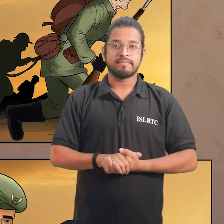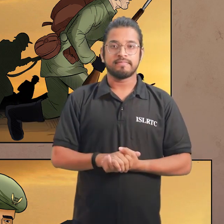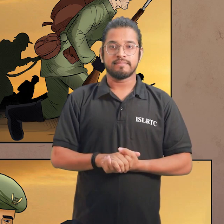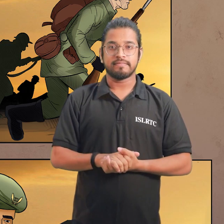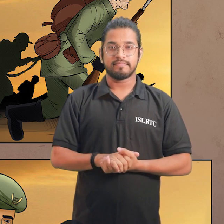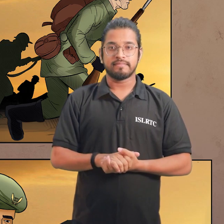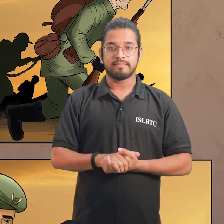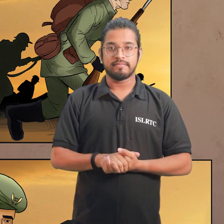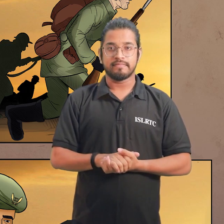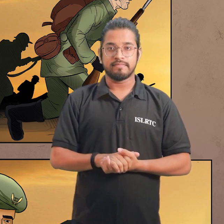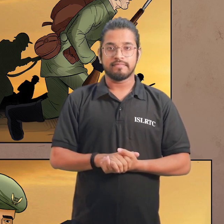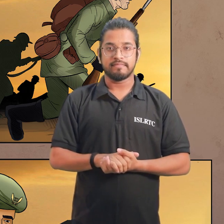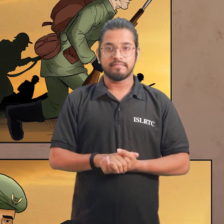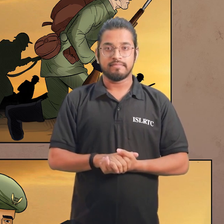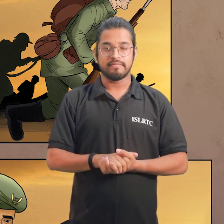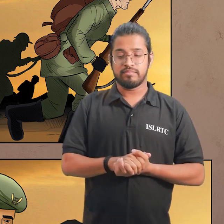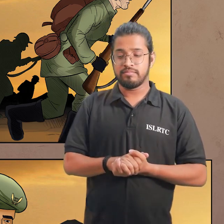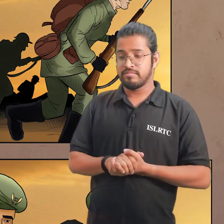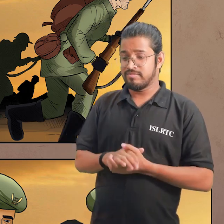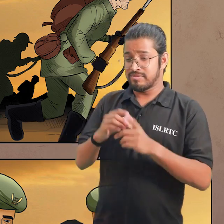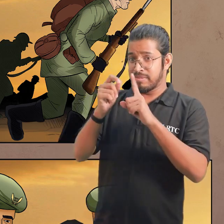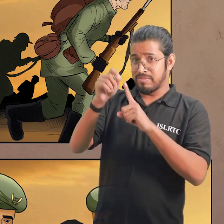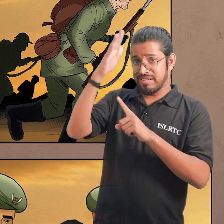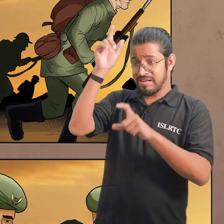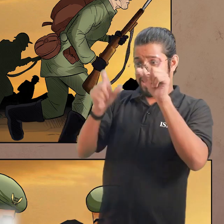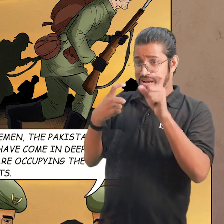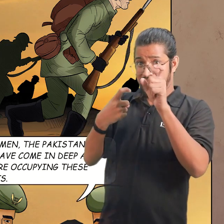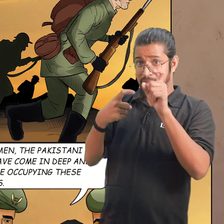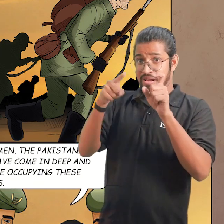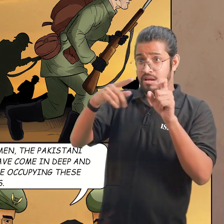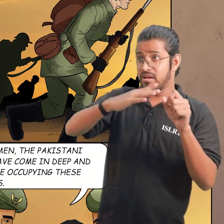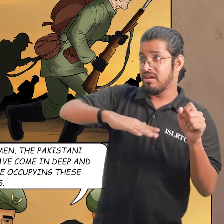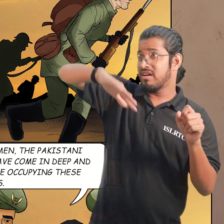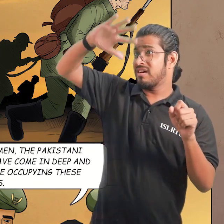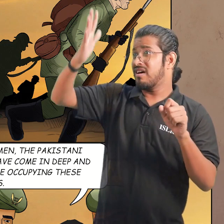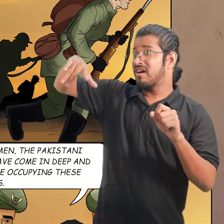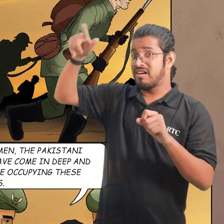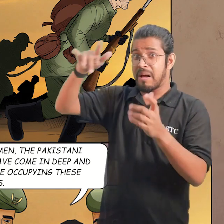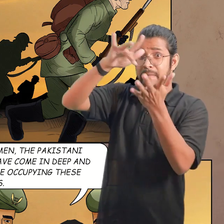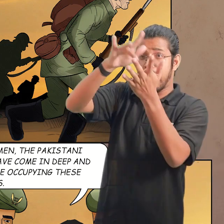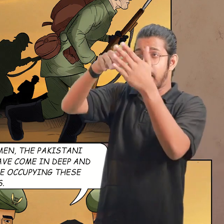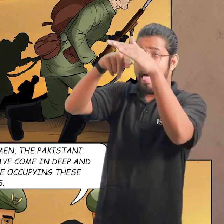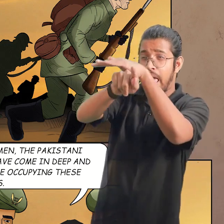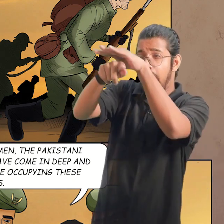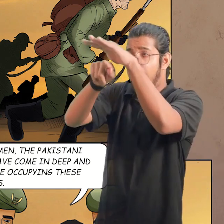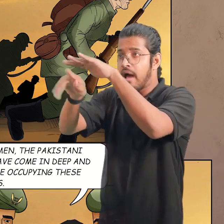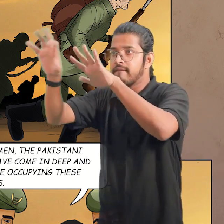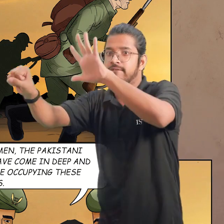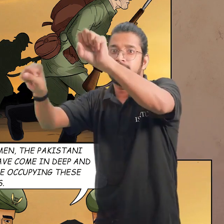intrusion by the Pakistani army. Gentlemen, the Pakistani army have come in